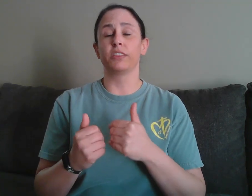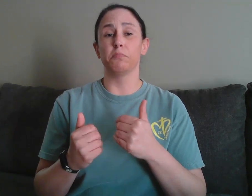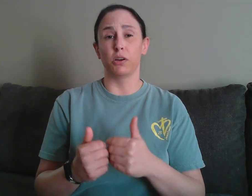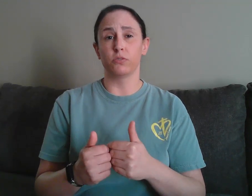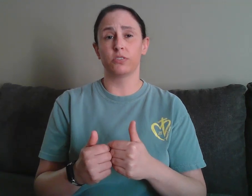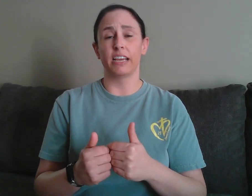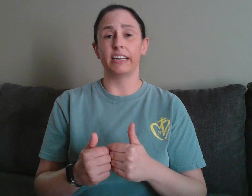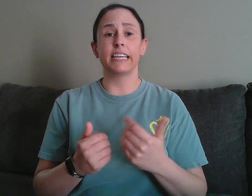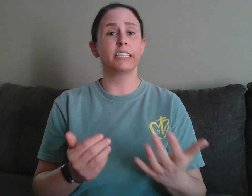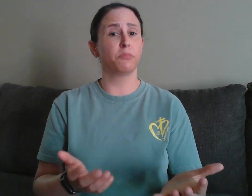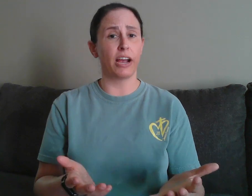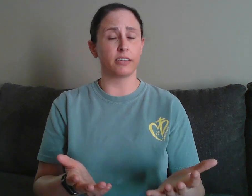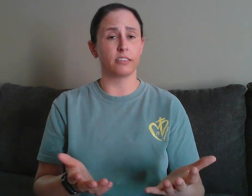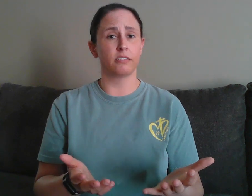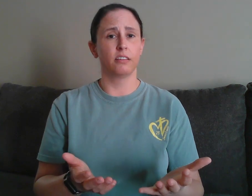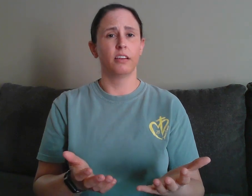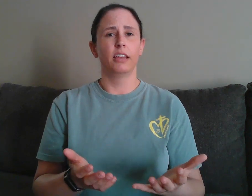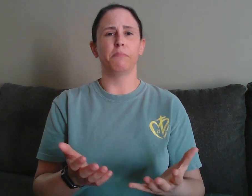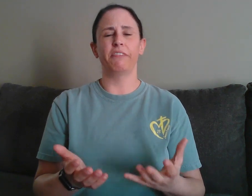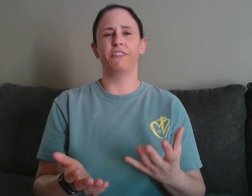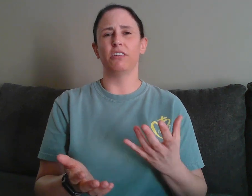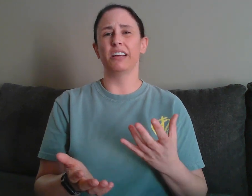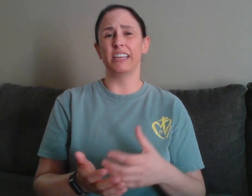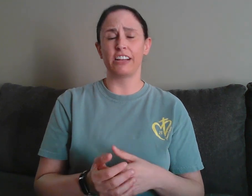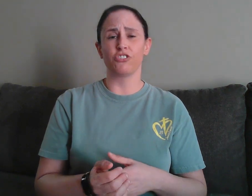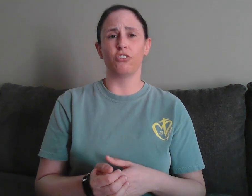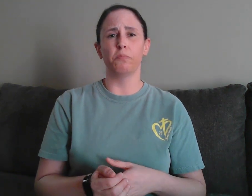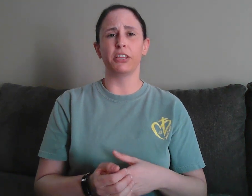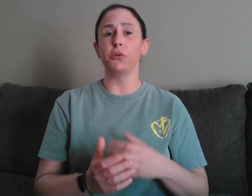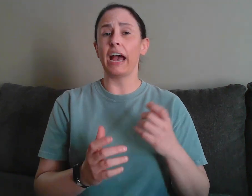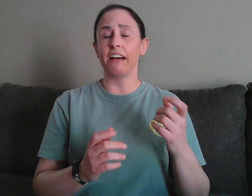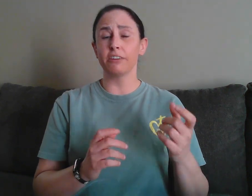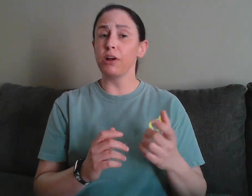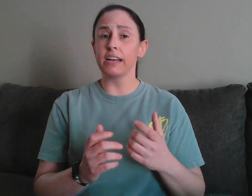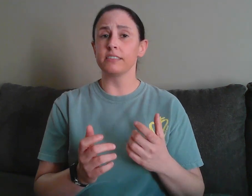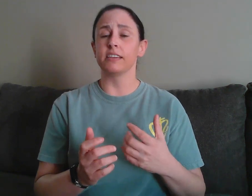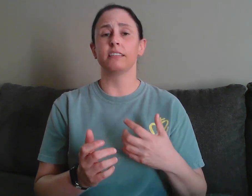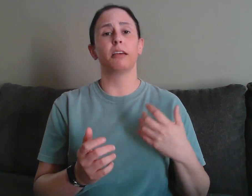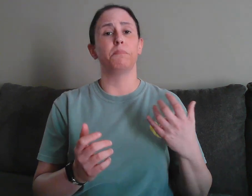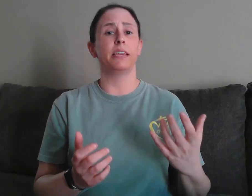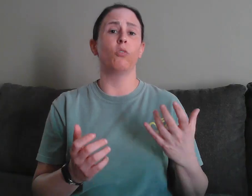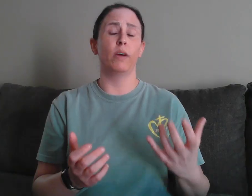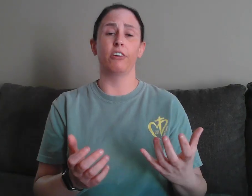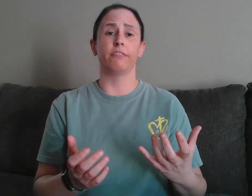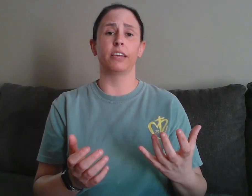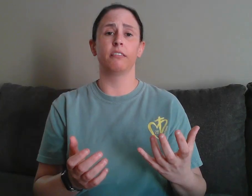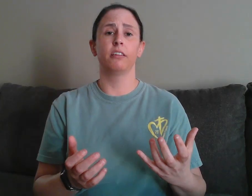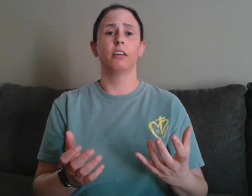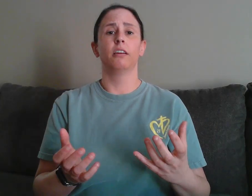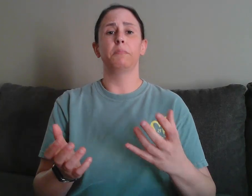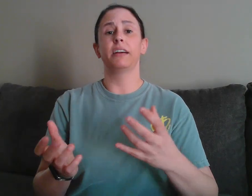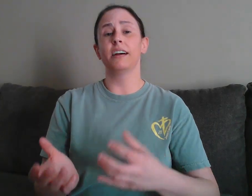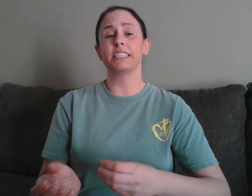the most, and it takes practice. It might feel unnatural, but you have to practice it and be aware of it, because if